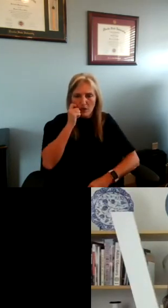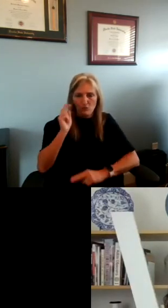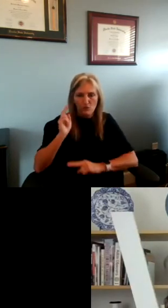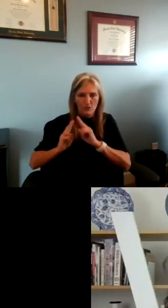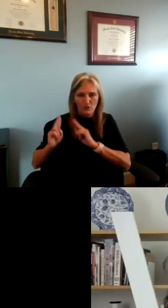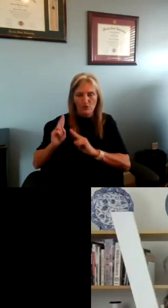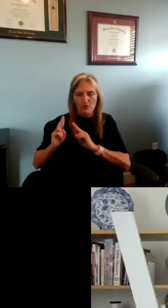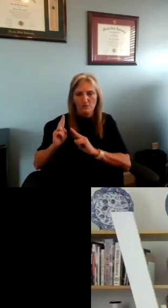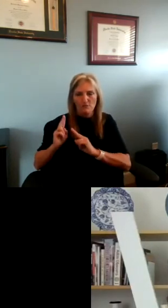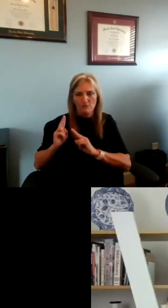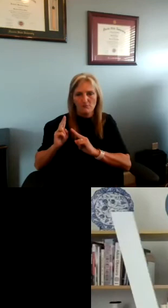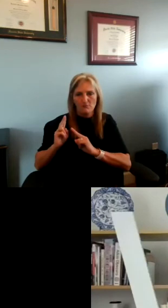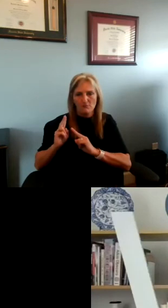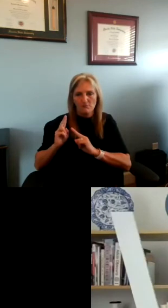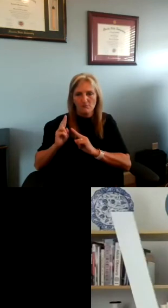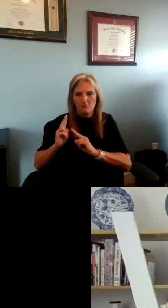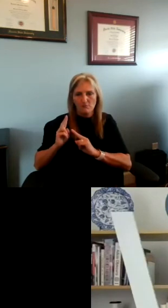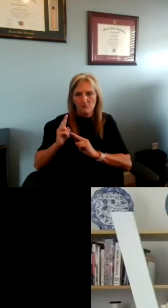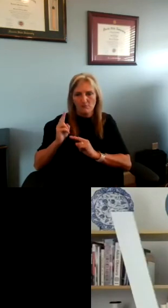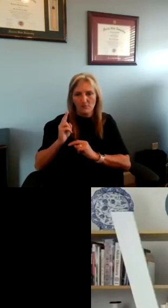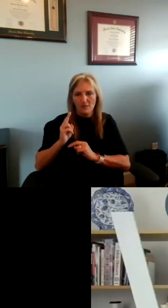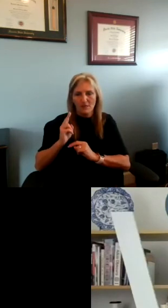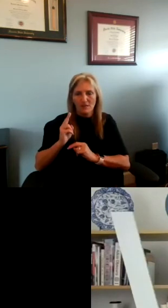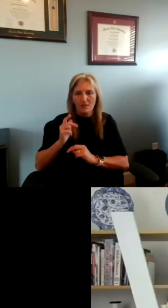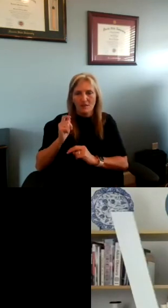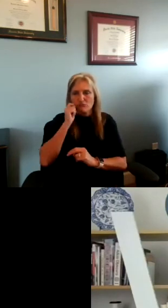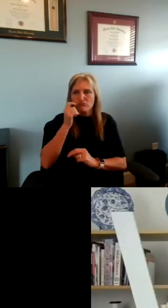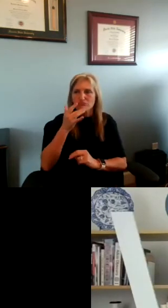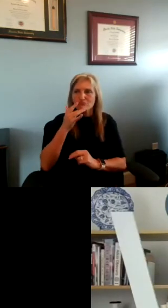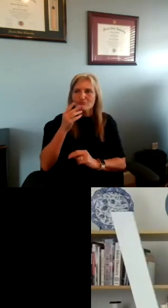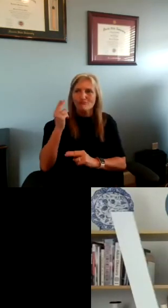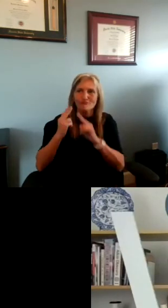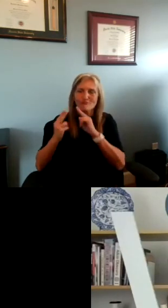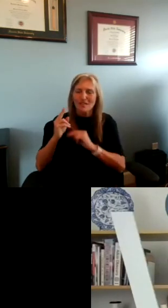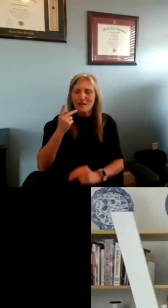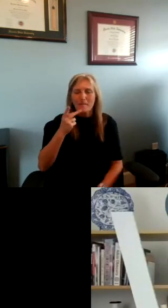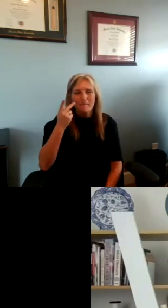history. It is so misunderstood. And there,